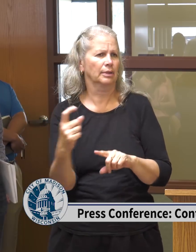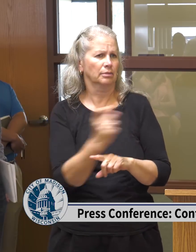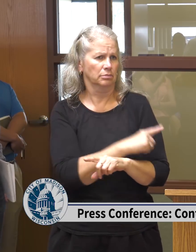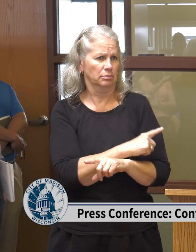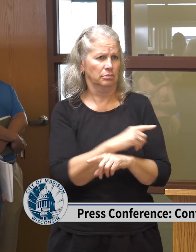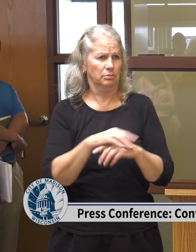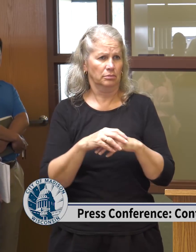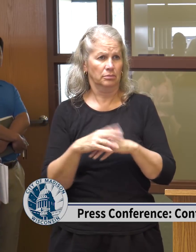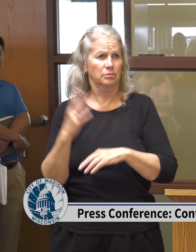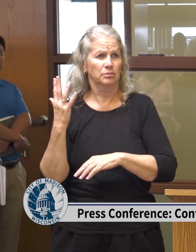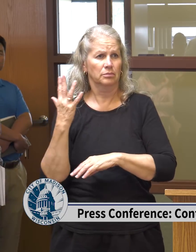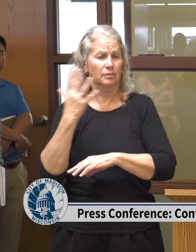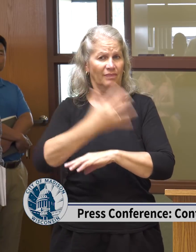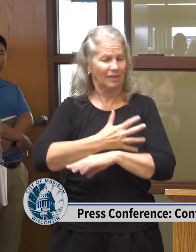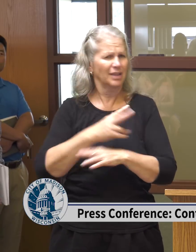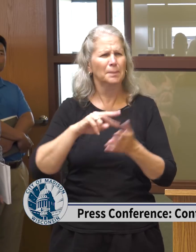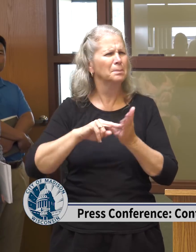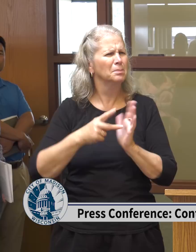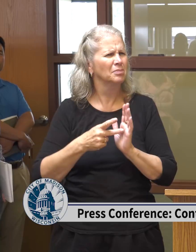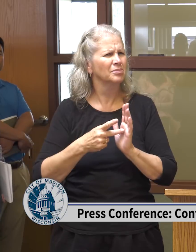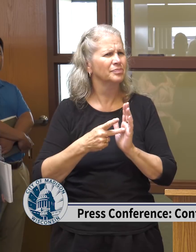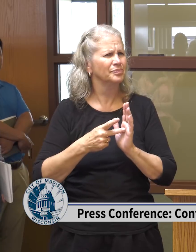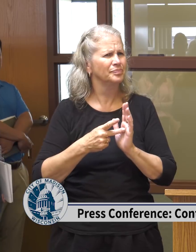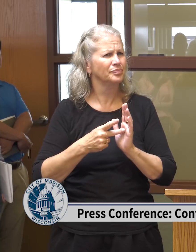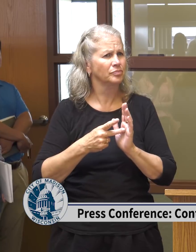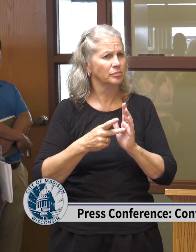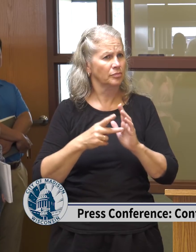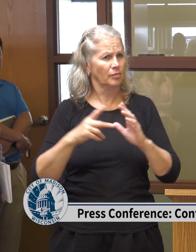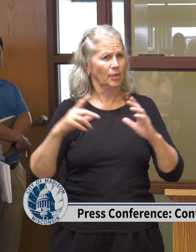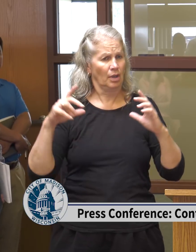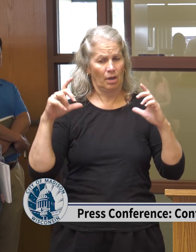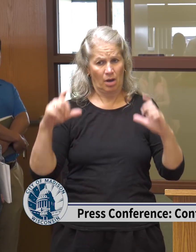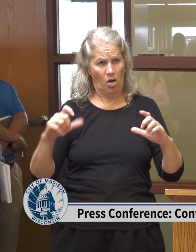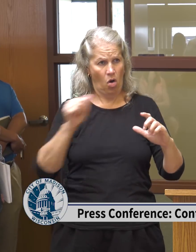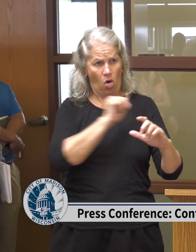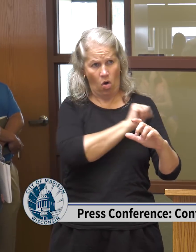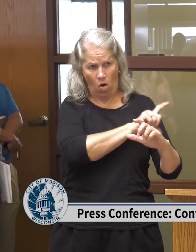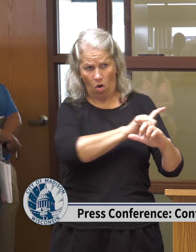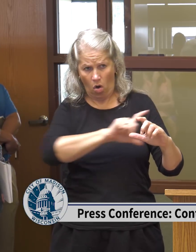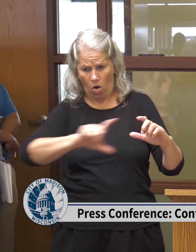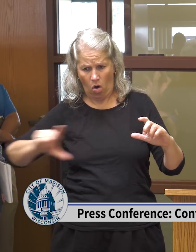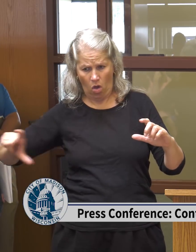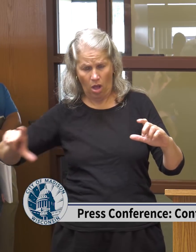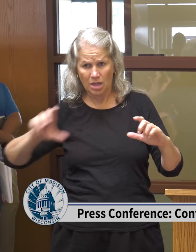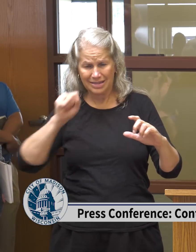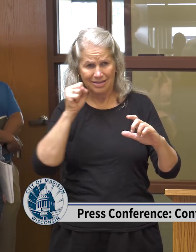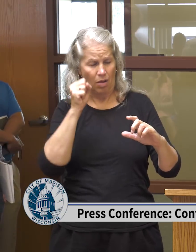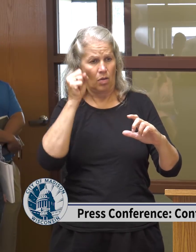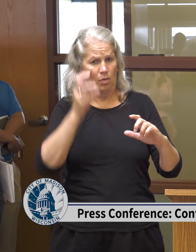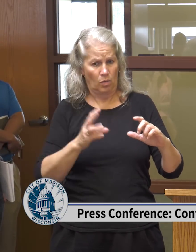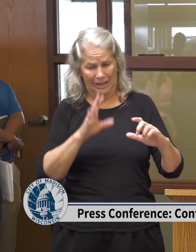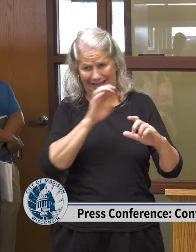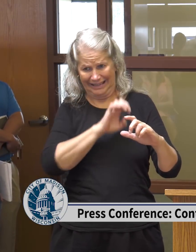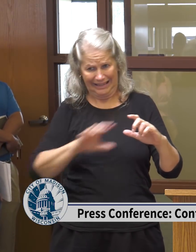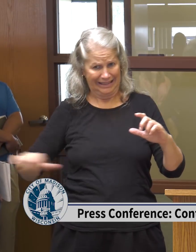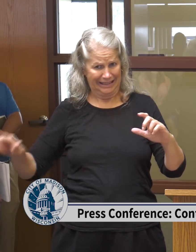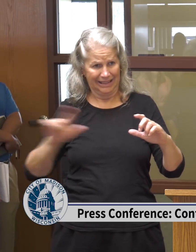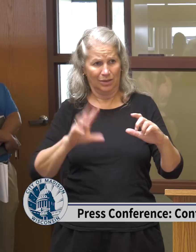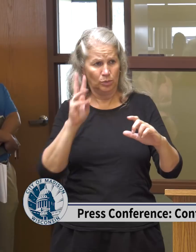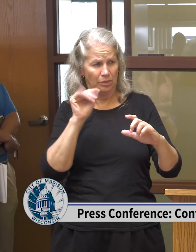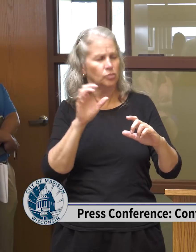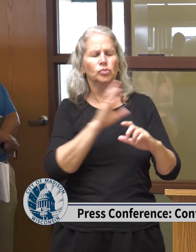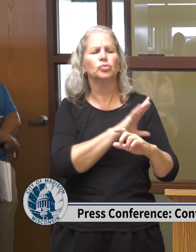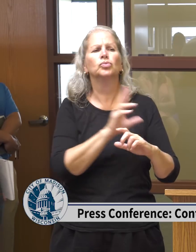mean all of south central Wisconsin, just the Madison area? 'Cause I know you're saying. We're talking about the watershed. So